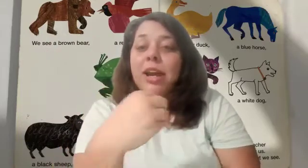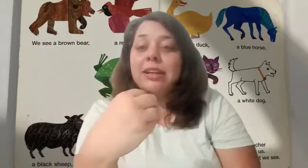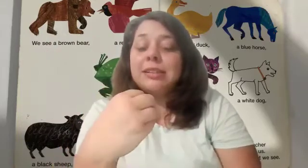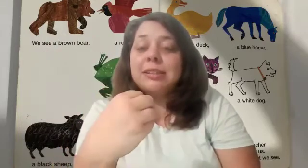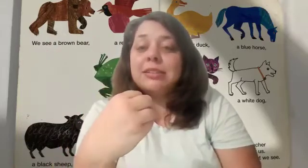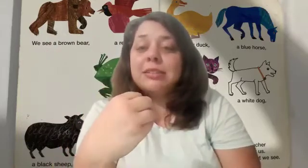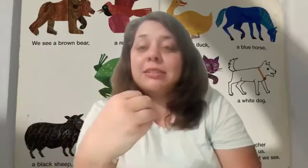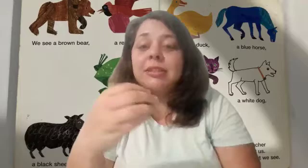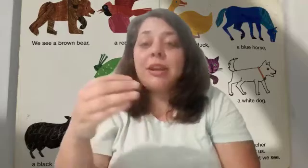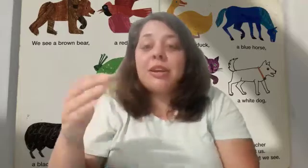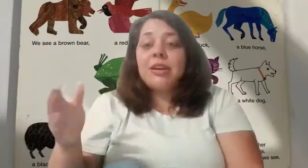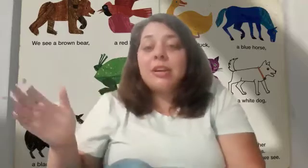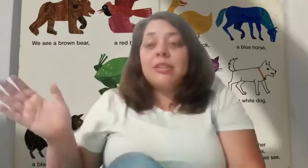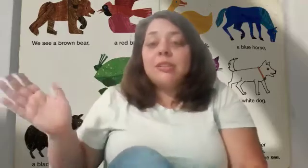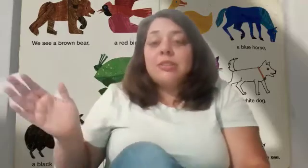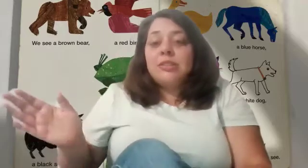white